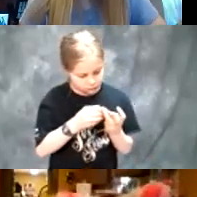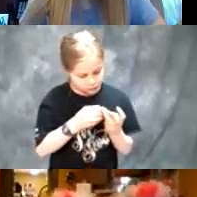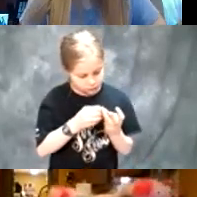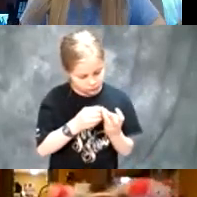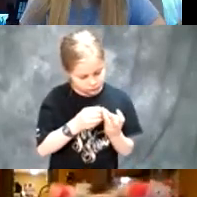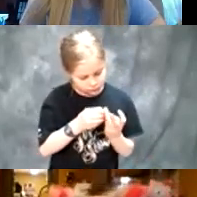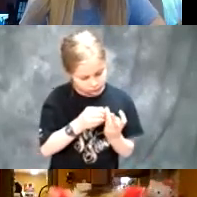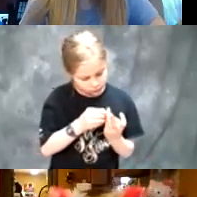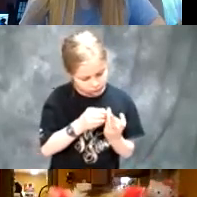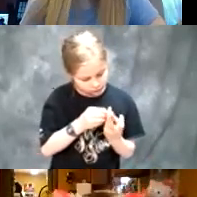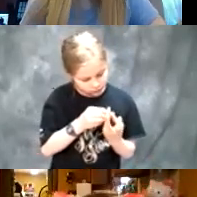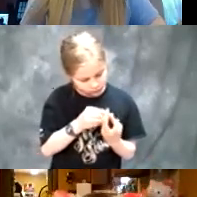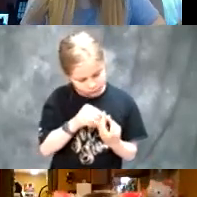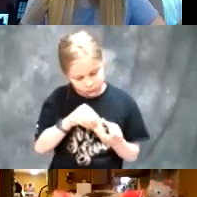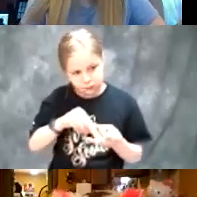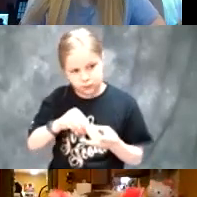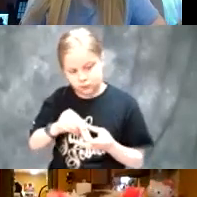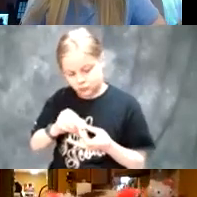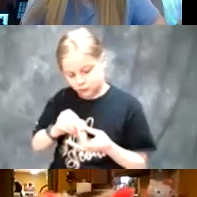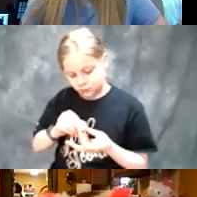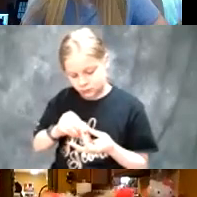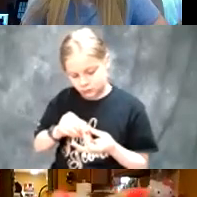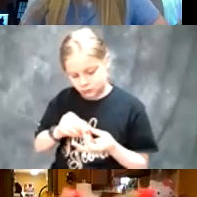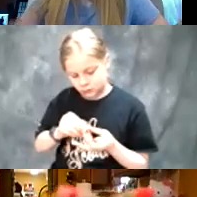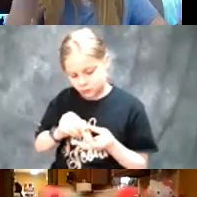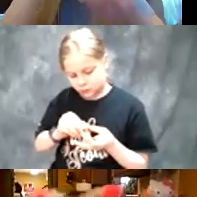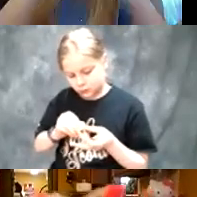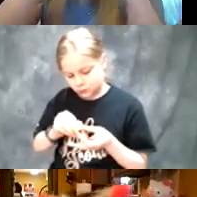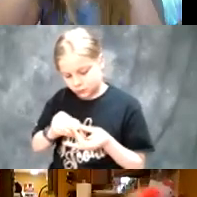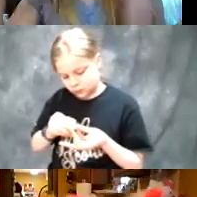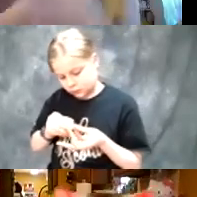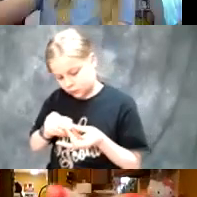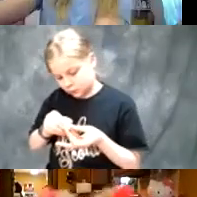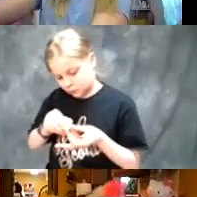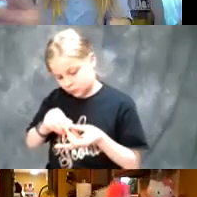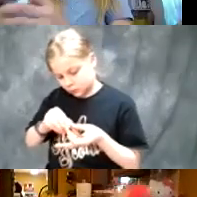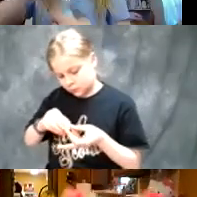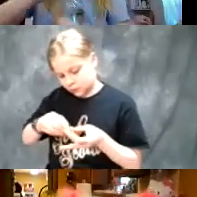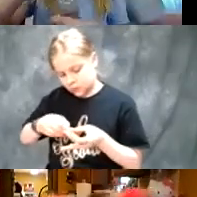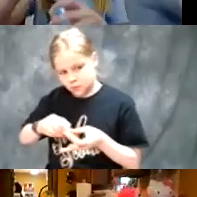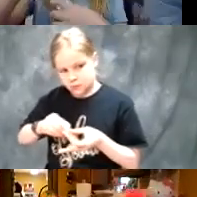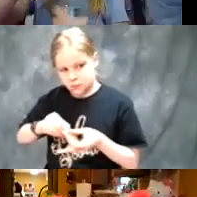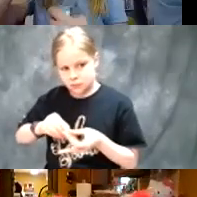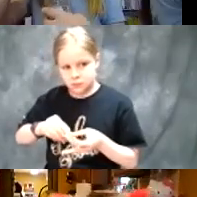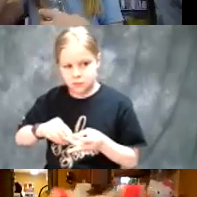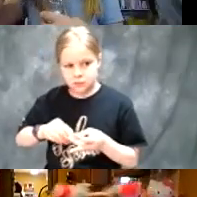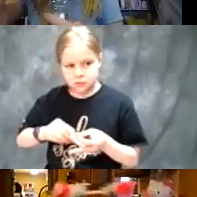the American Sign Language alphabet. And you can find that and practice it. Sometimes even on YouTube, there'll be videos of people